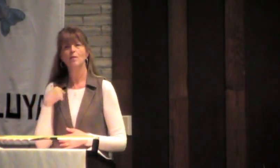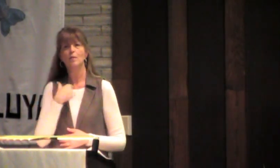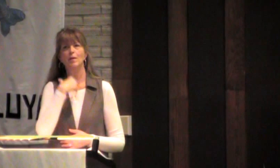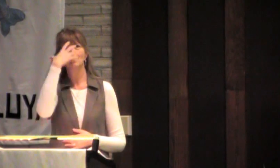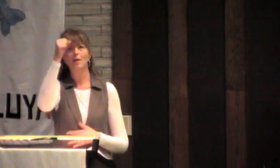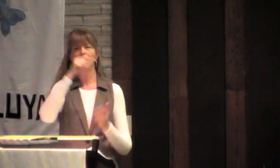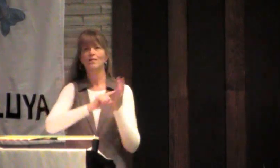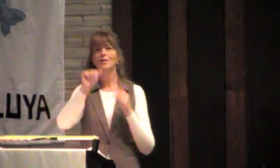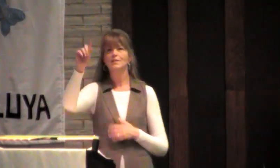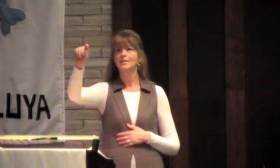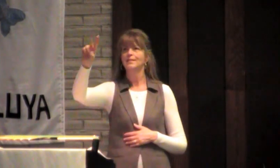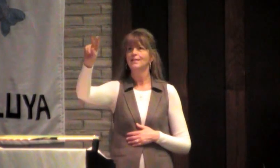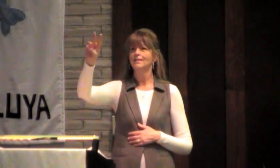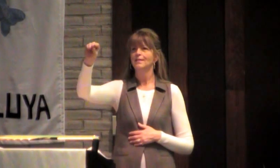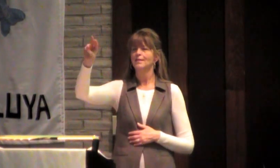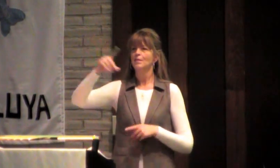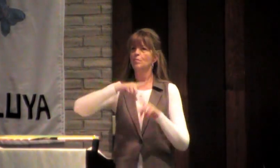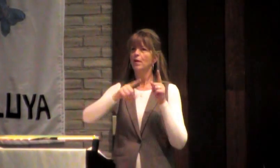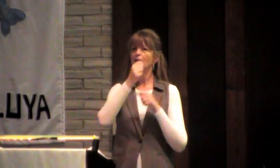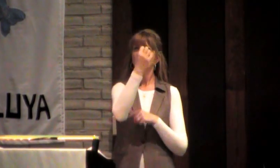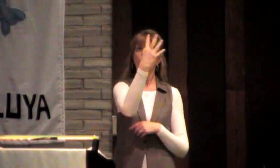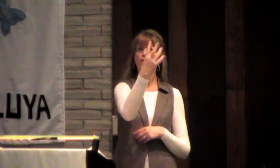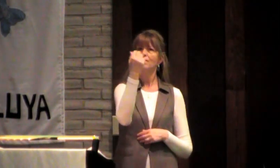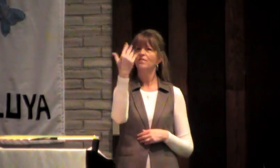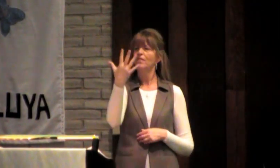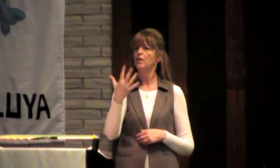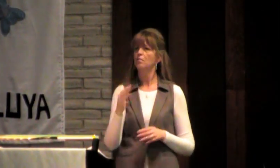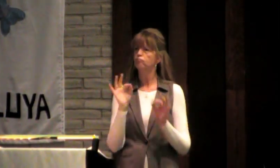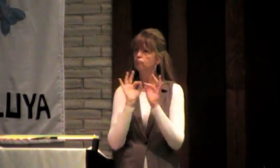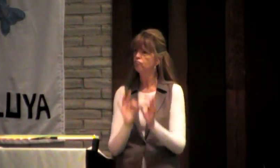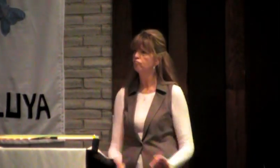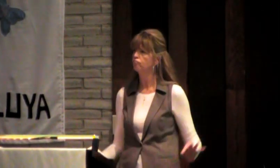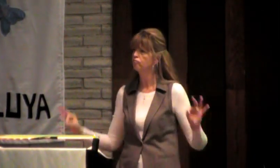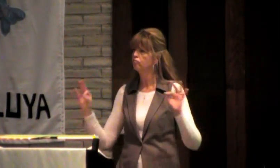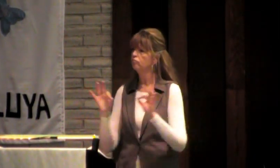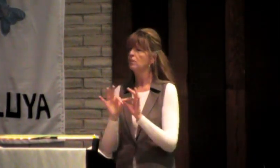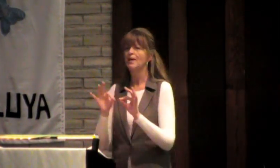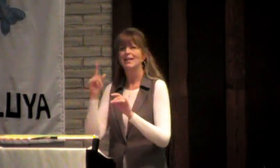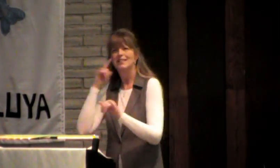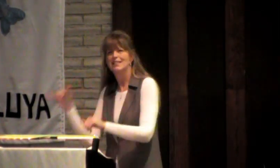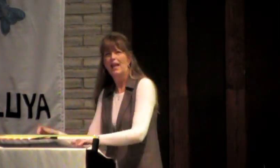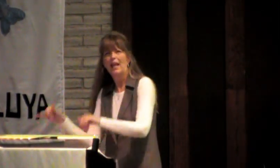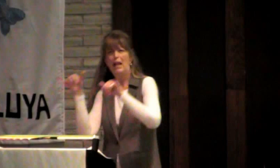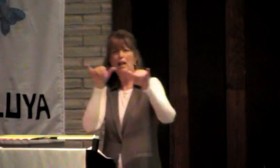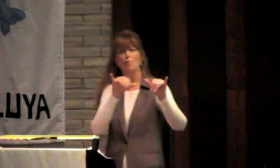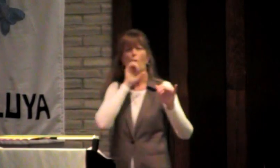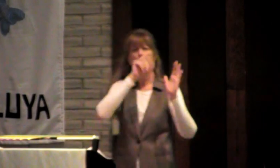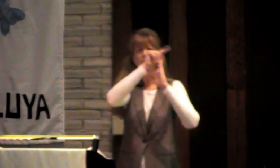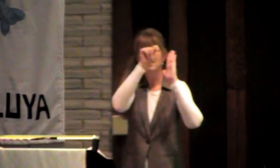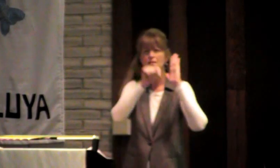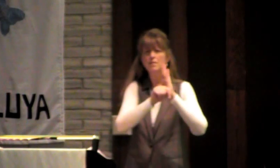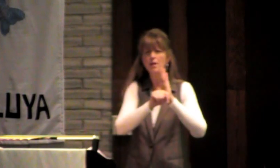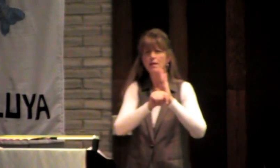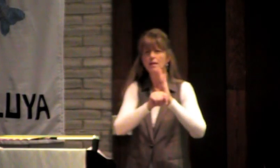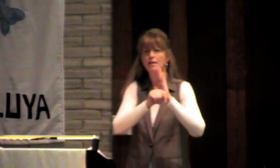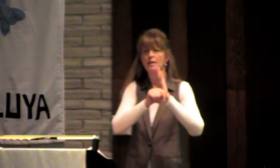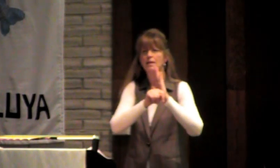Isn't that cool? We've memorized that verse. So 14 and 15 are also important. It's the same as the Old